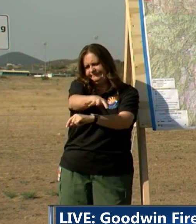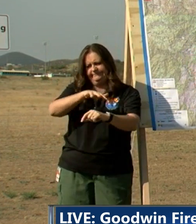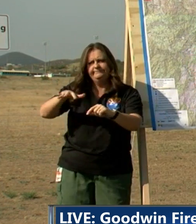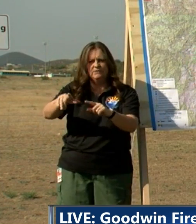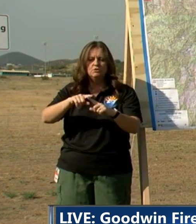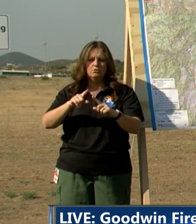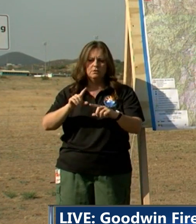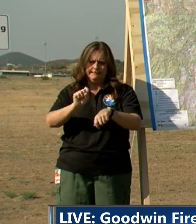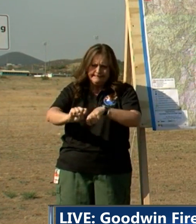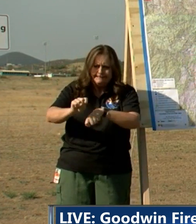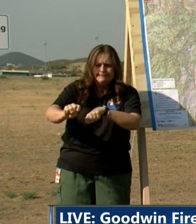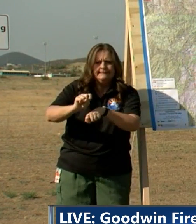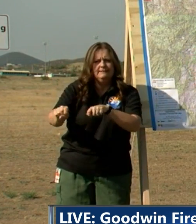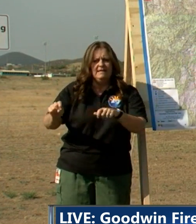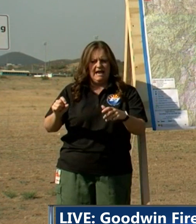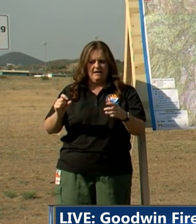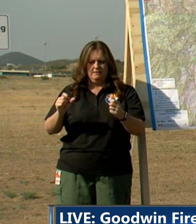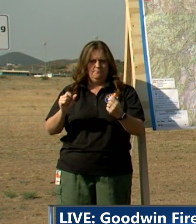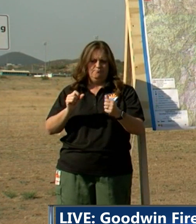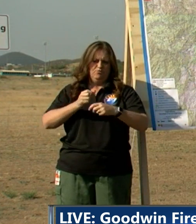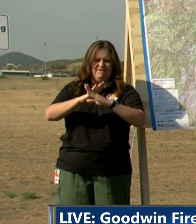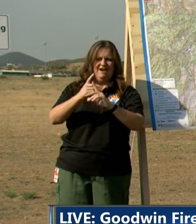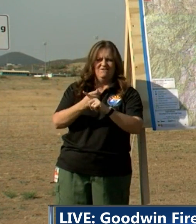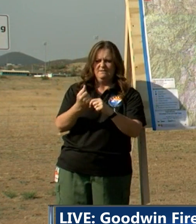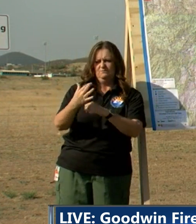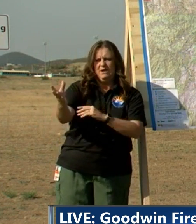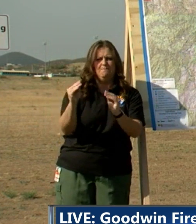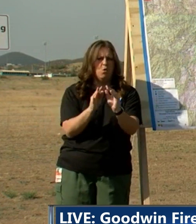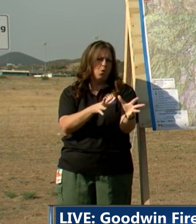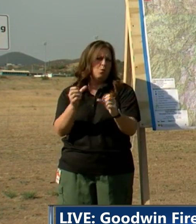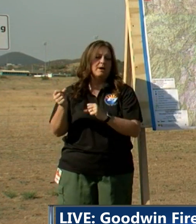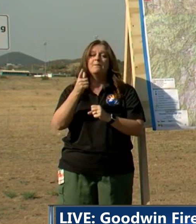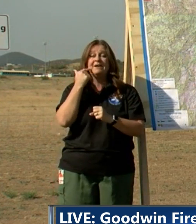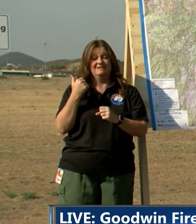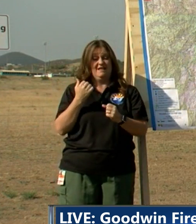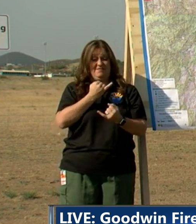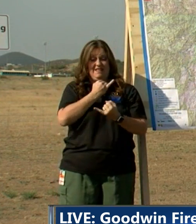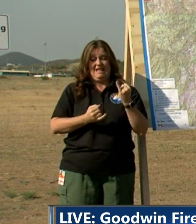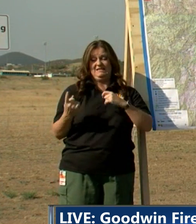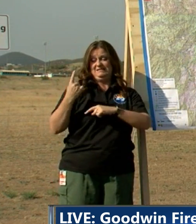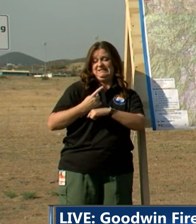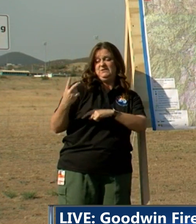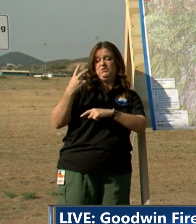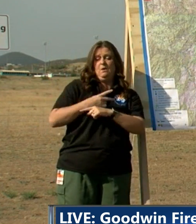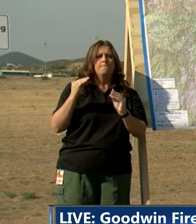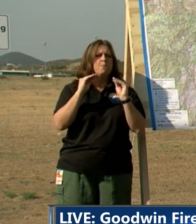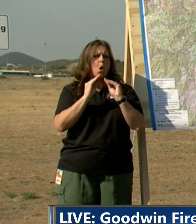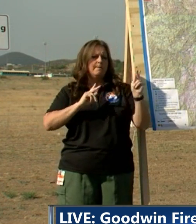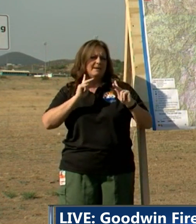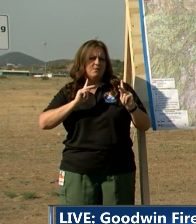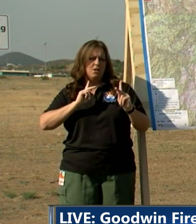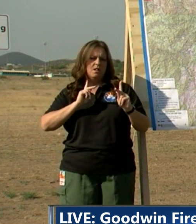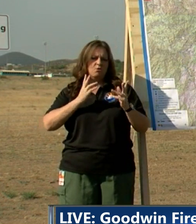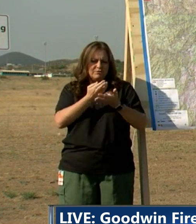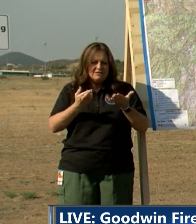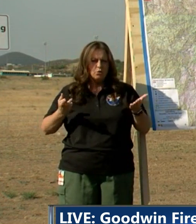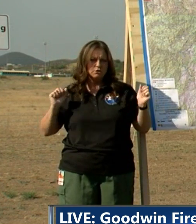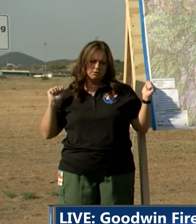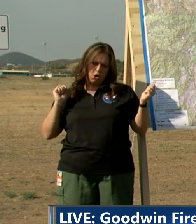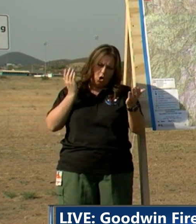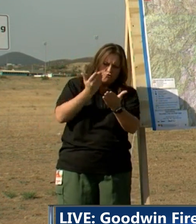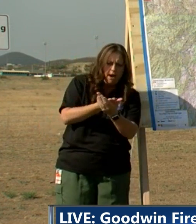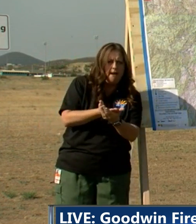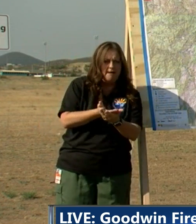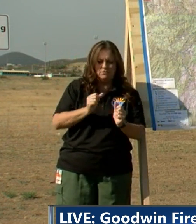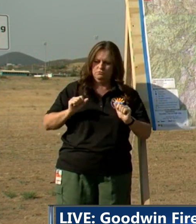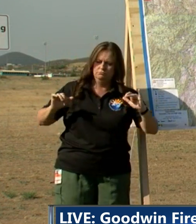quicker than we could in the past. We are able to get a lot of resources in the last couple days to help us with that. The last thing I'd like to end with,